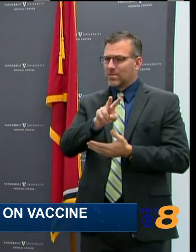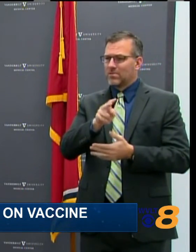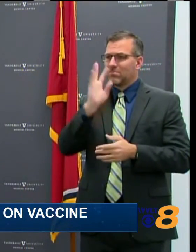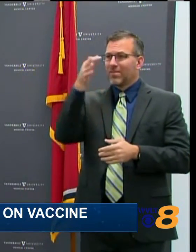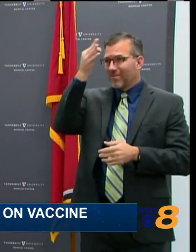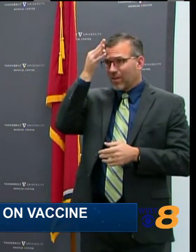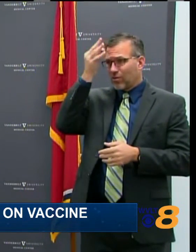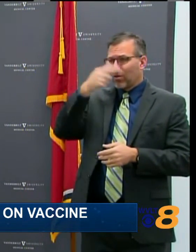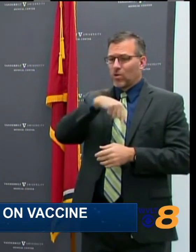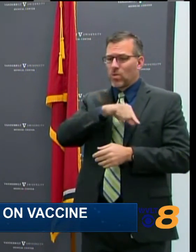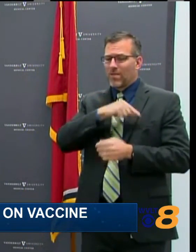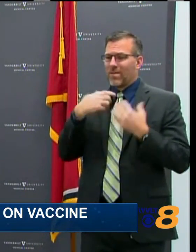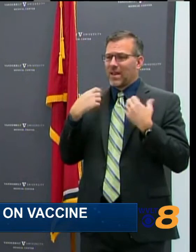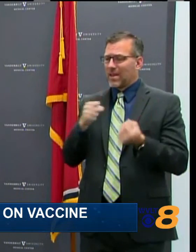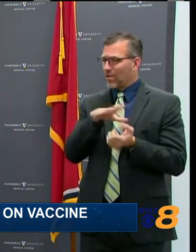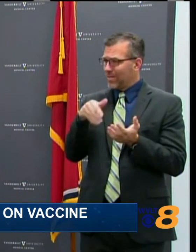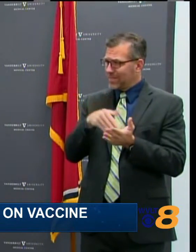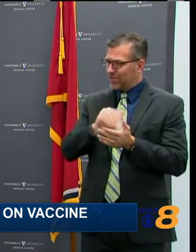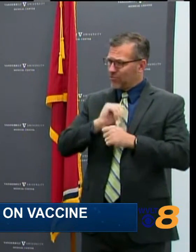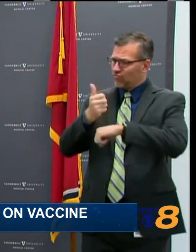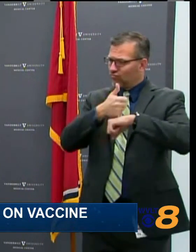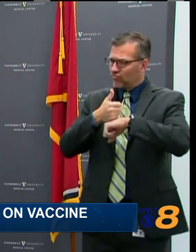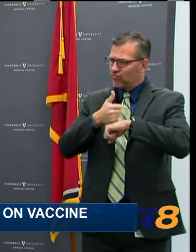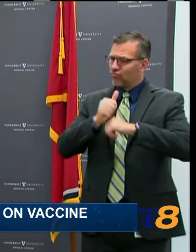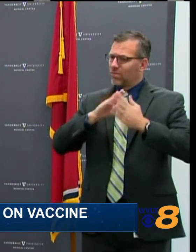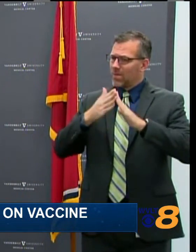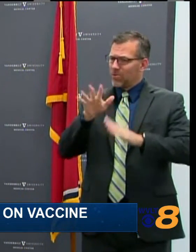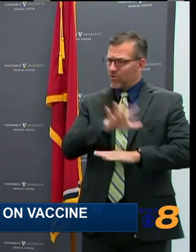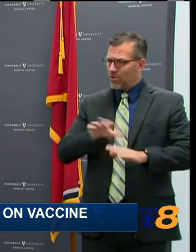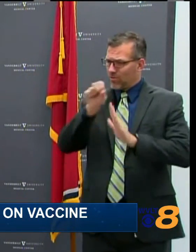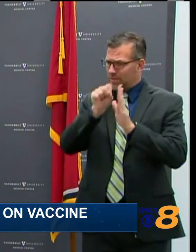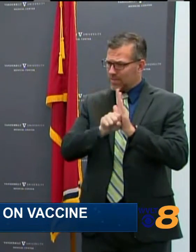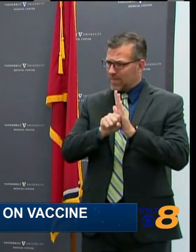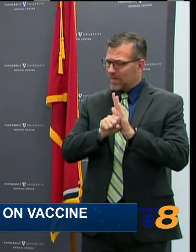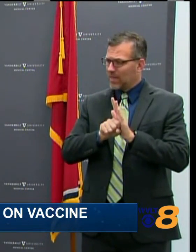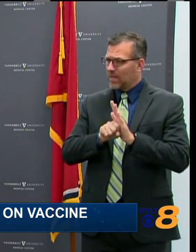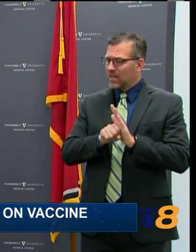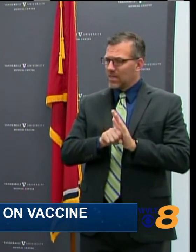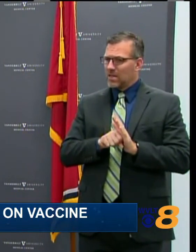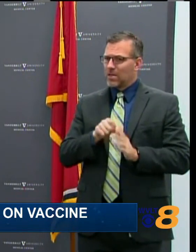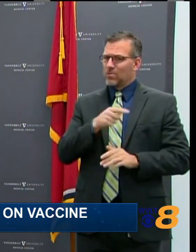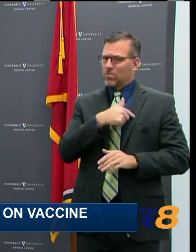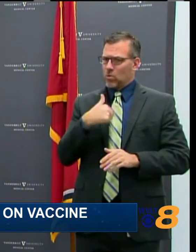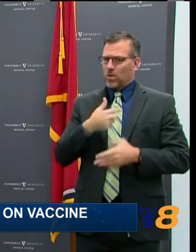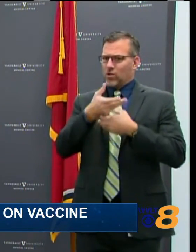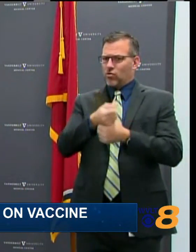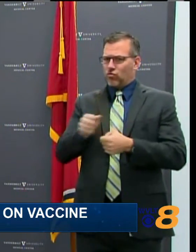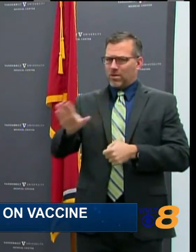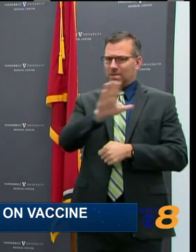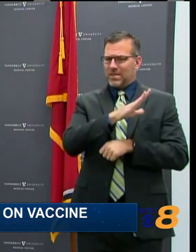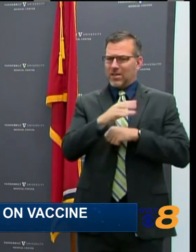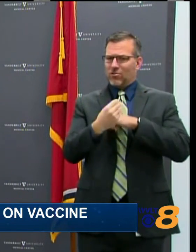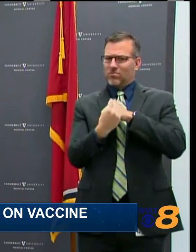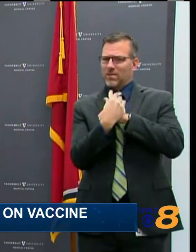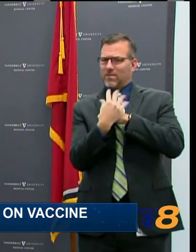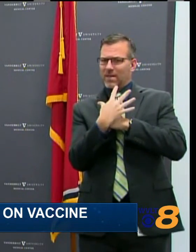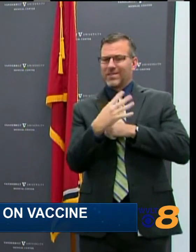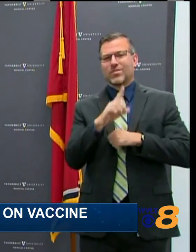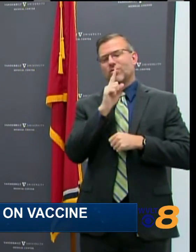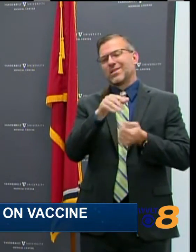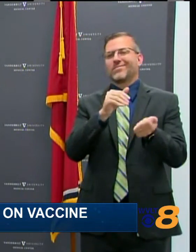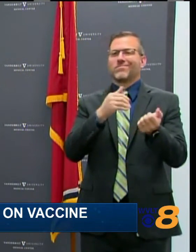health centers that are in communities all across the state are a very trusted advisor. Really, the healthcare professionals are the